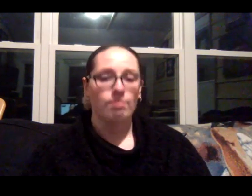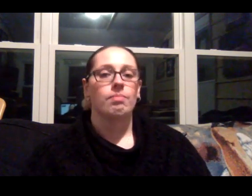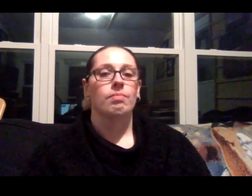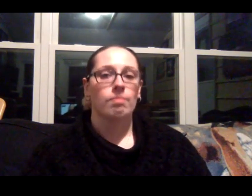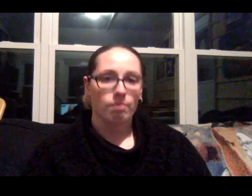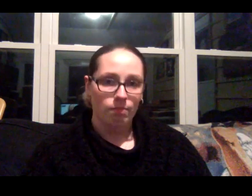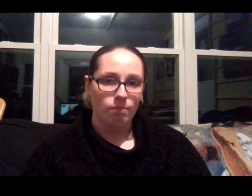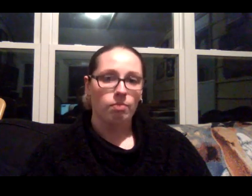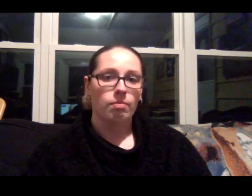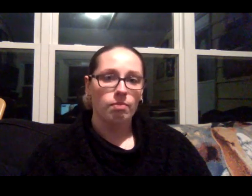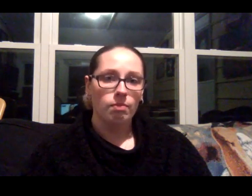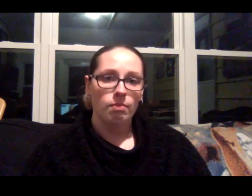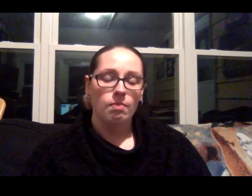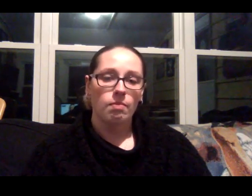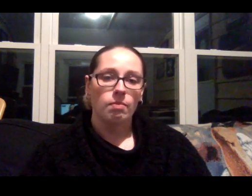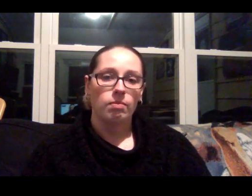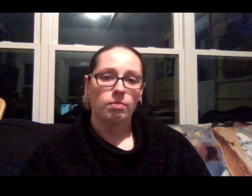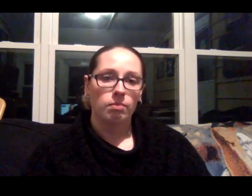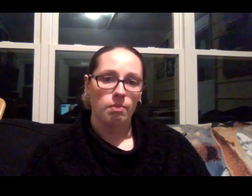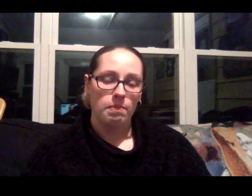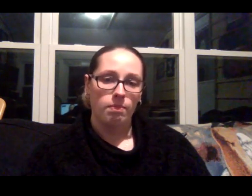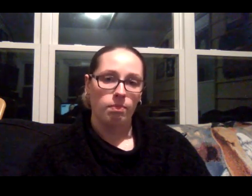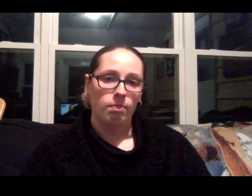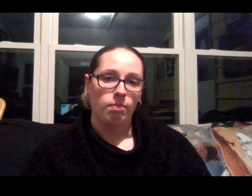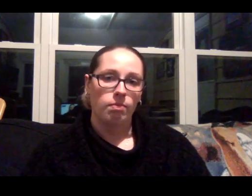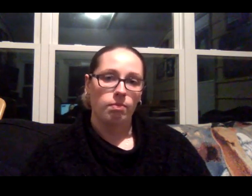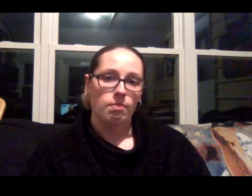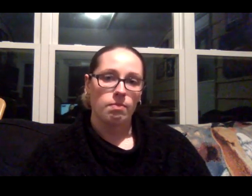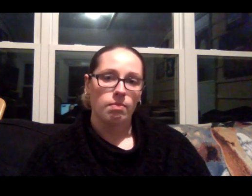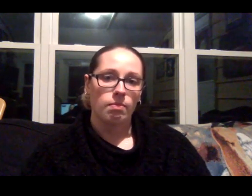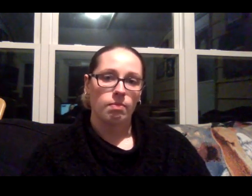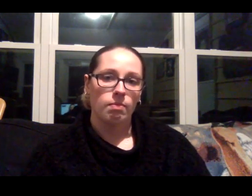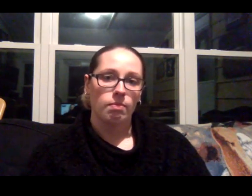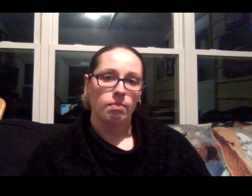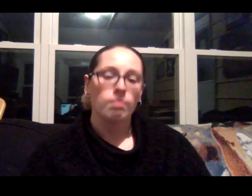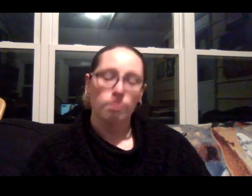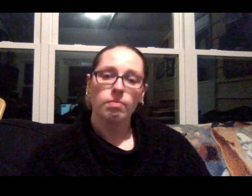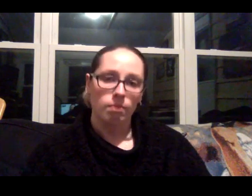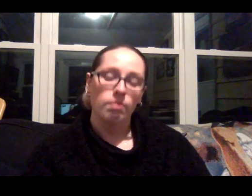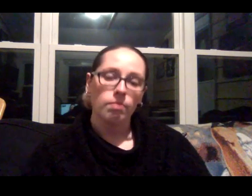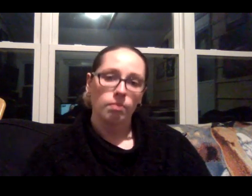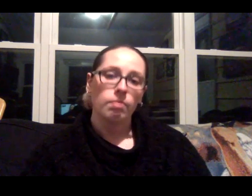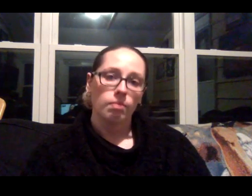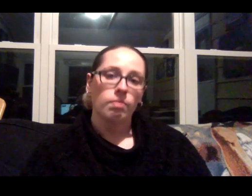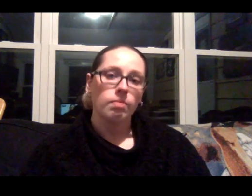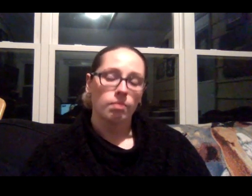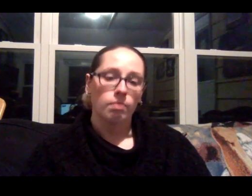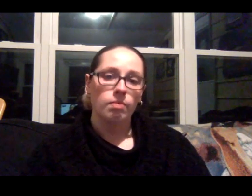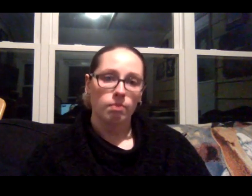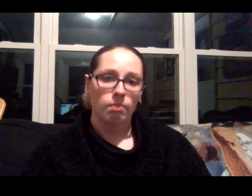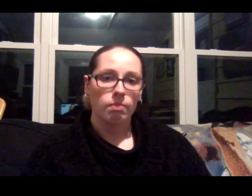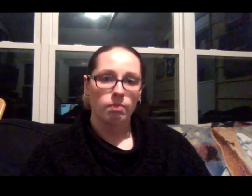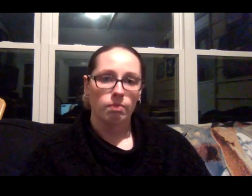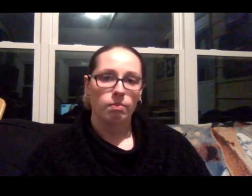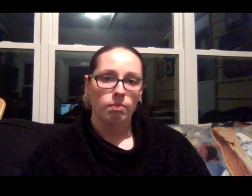pathologist. We have had a few other providers come and go, but I mean, ultimately that the SPED teacher and the para and the speech language pathologist